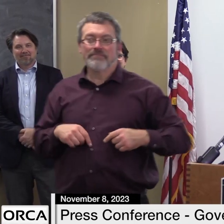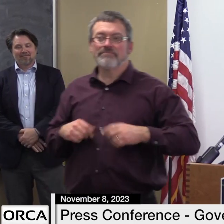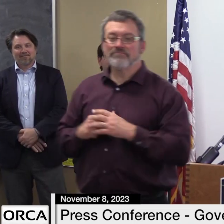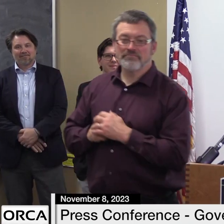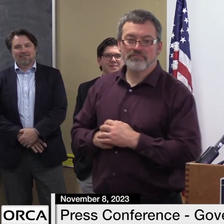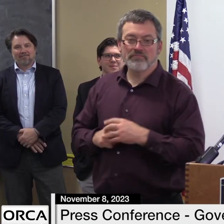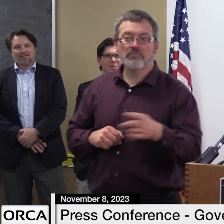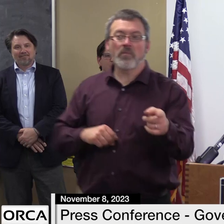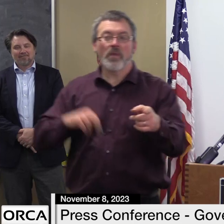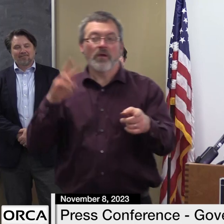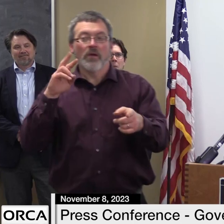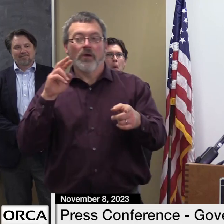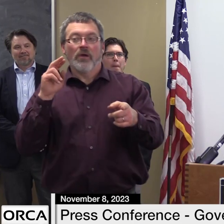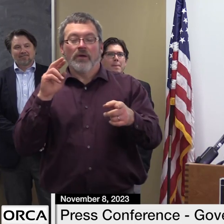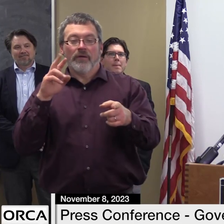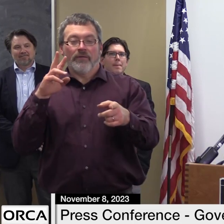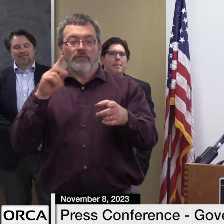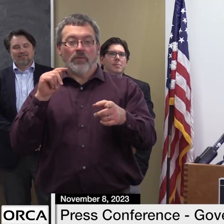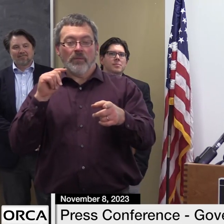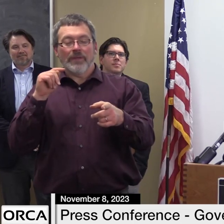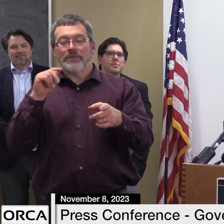November. So, Governor, I do understand that